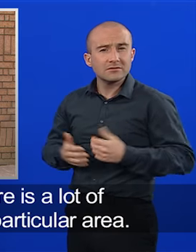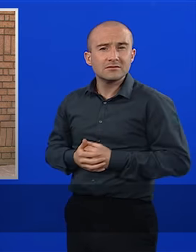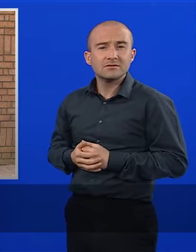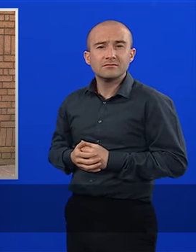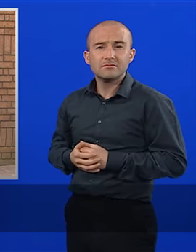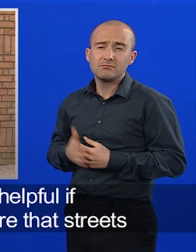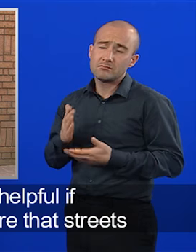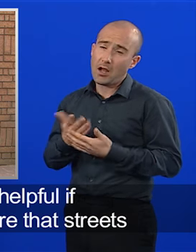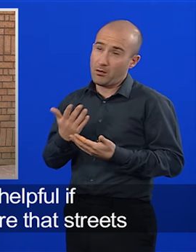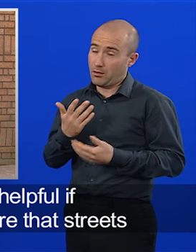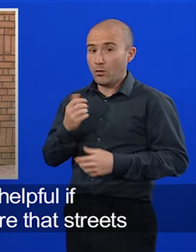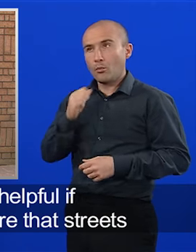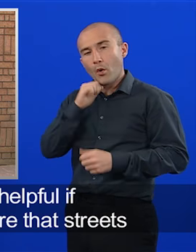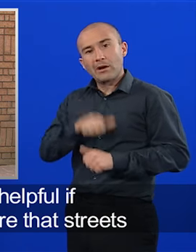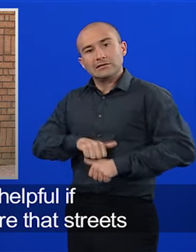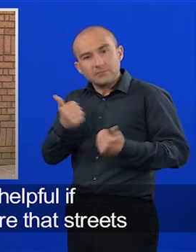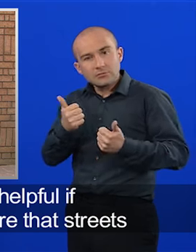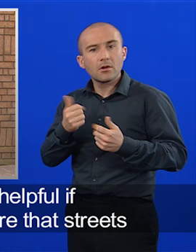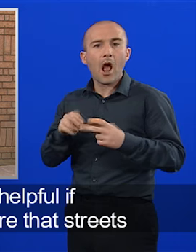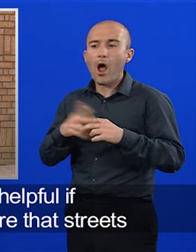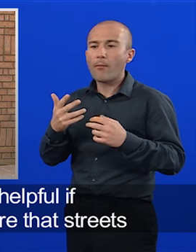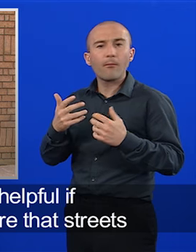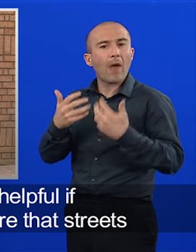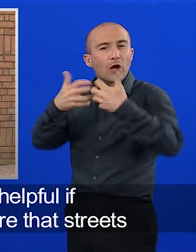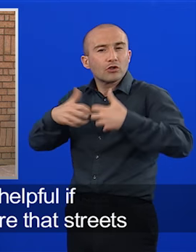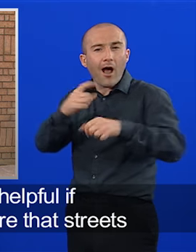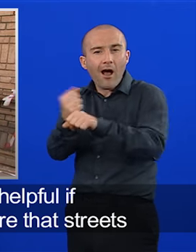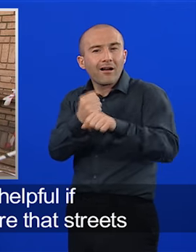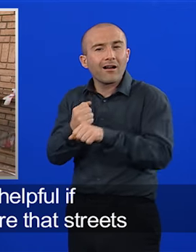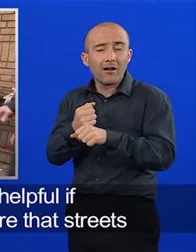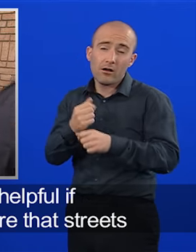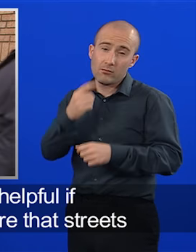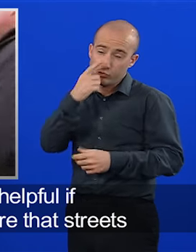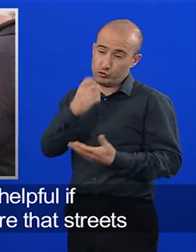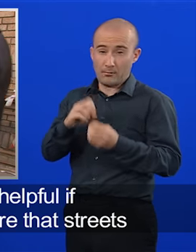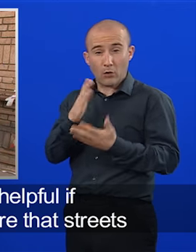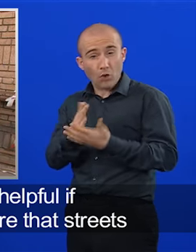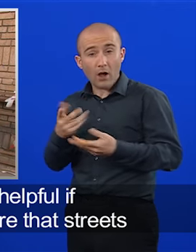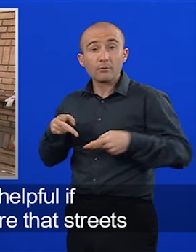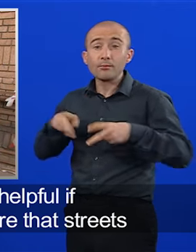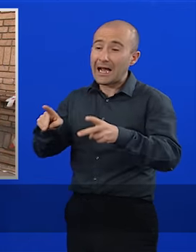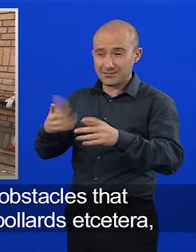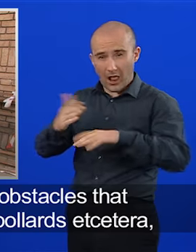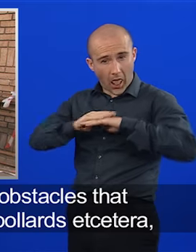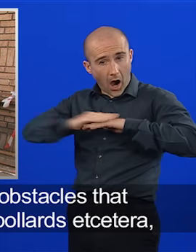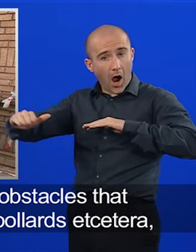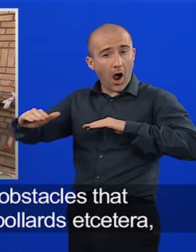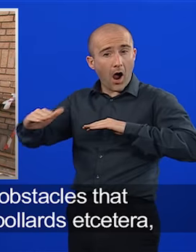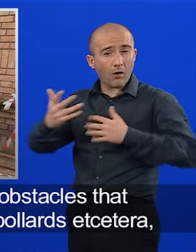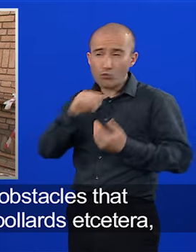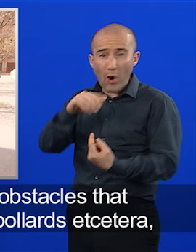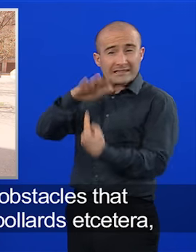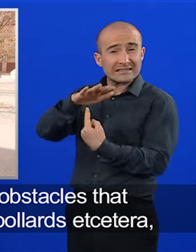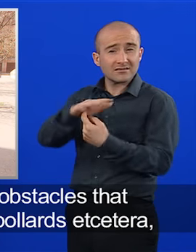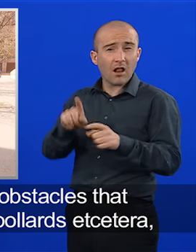area. It would be very helpful if engineers would ensure that streets could be kept